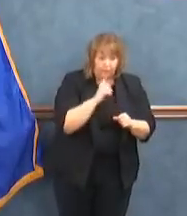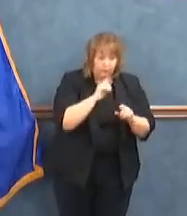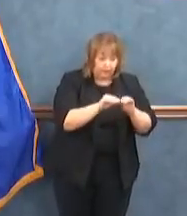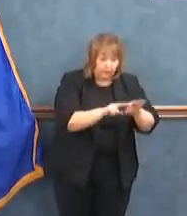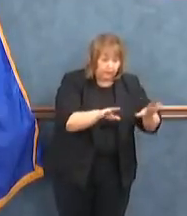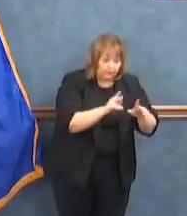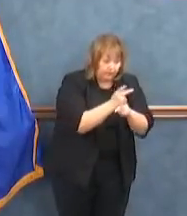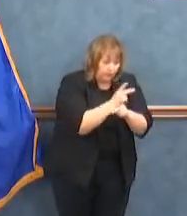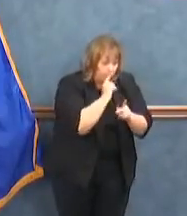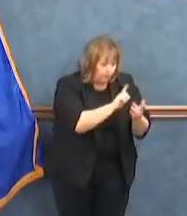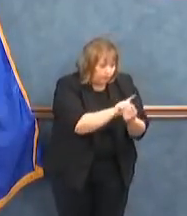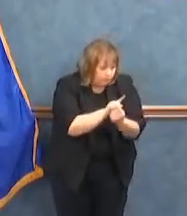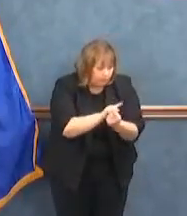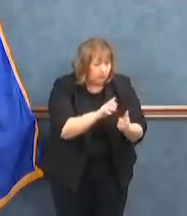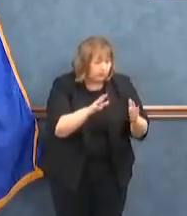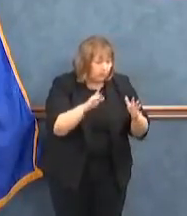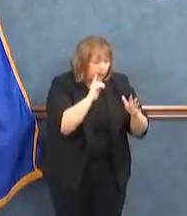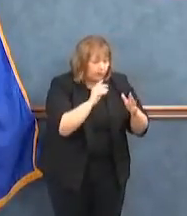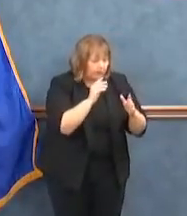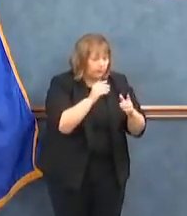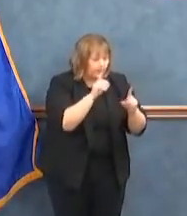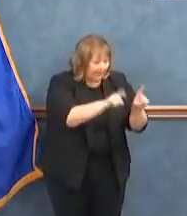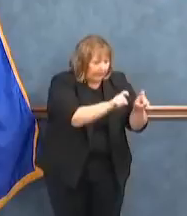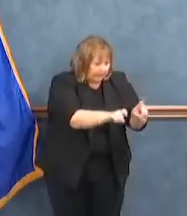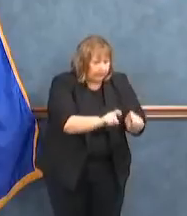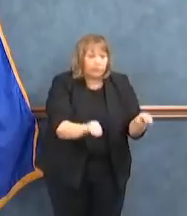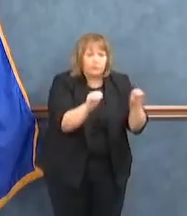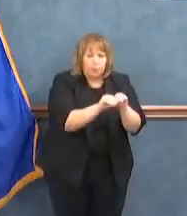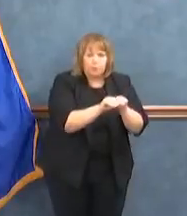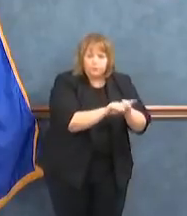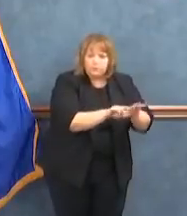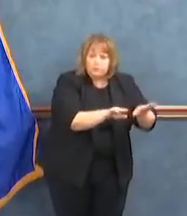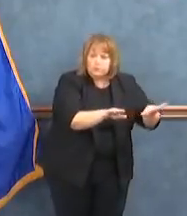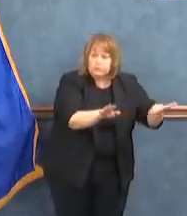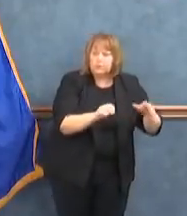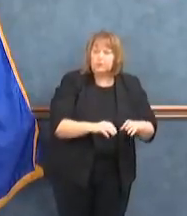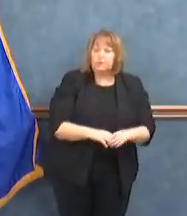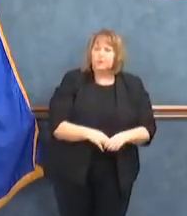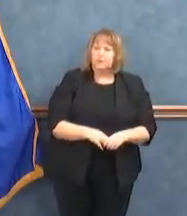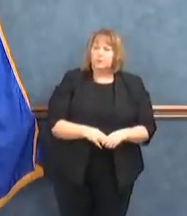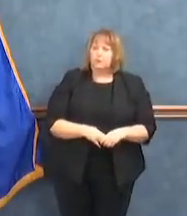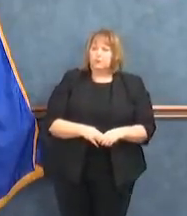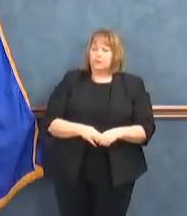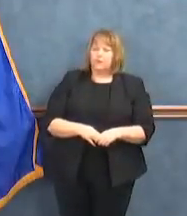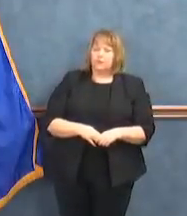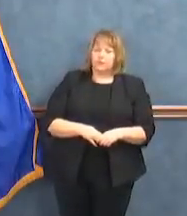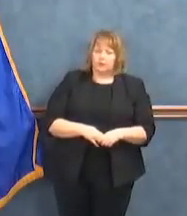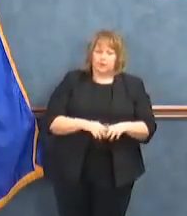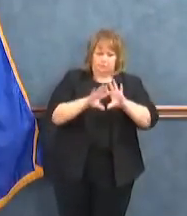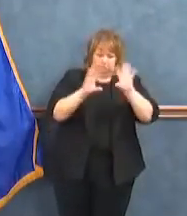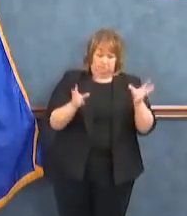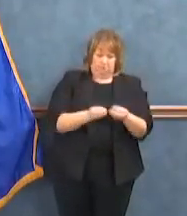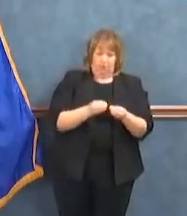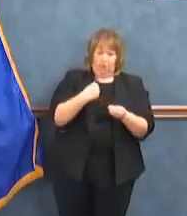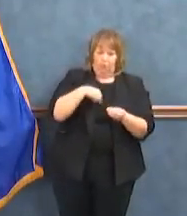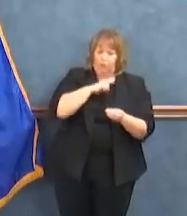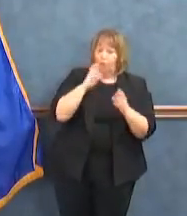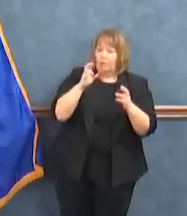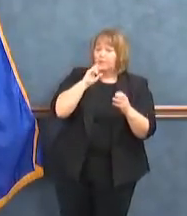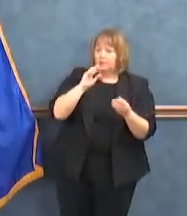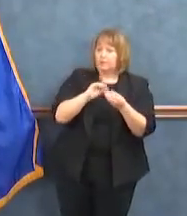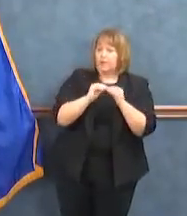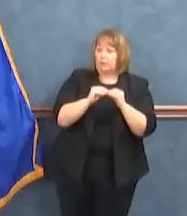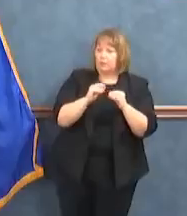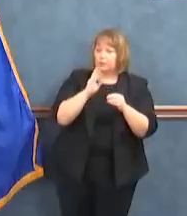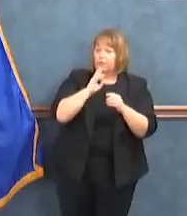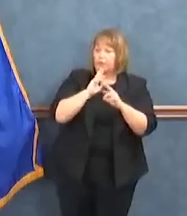on the turnaround, and trying to expand the group of labs that are processing those tests as much as we possibly can.